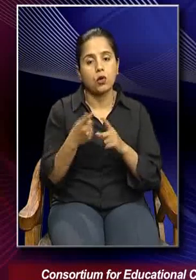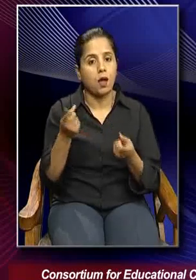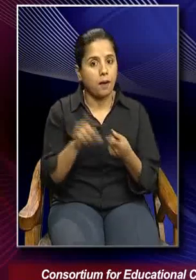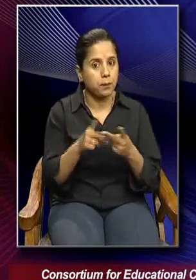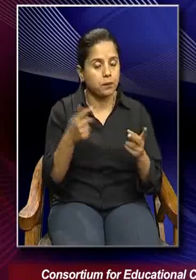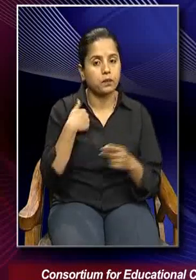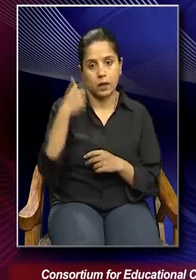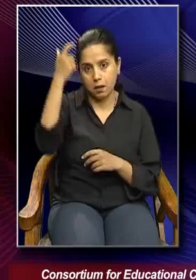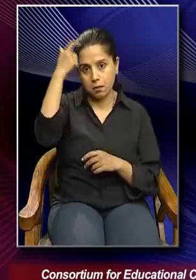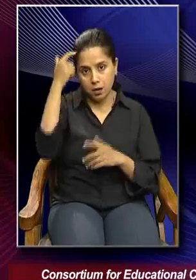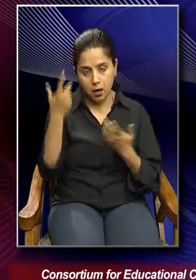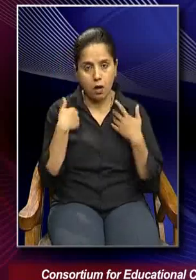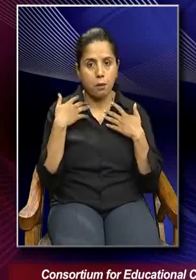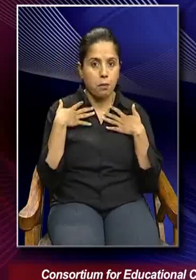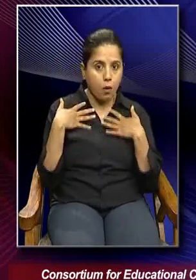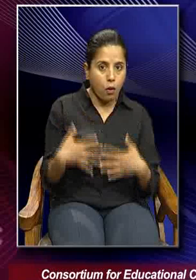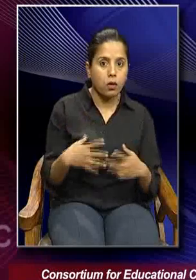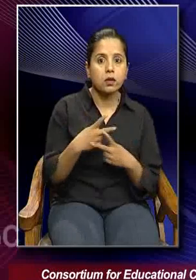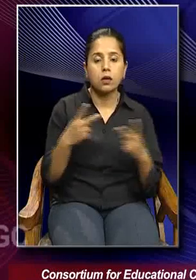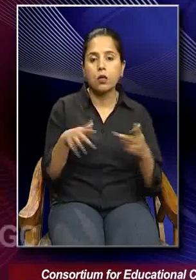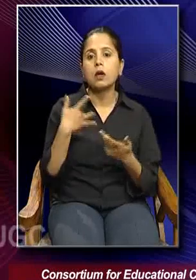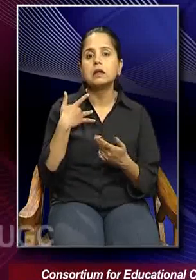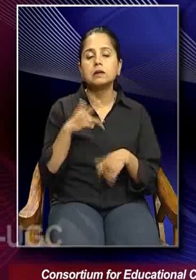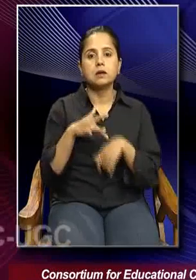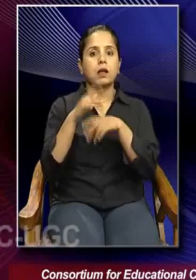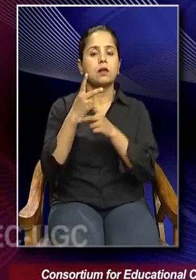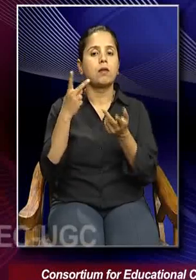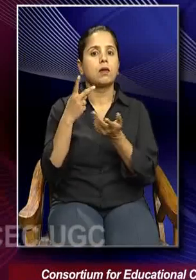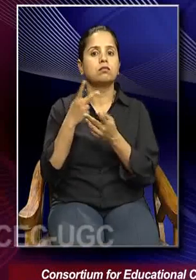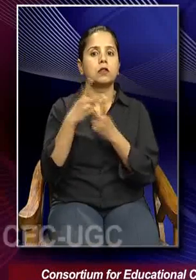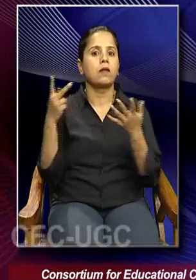our mind, our body, and the sense organs.